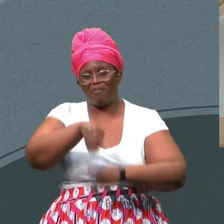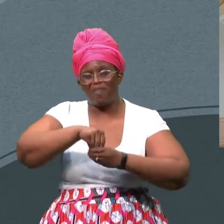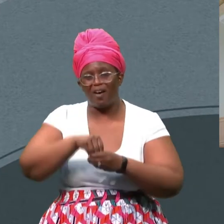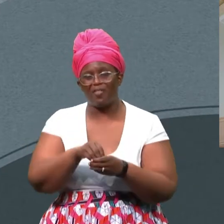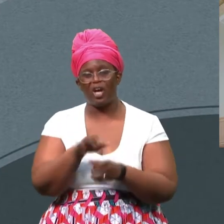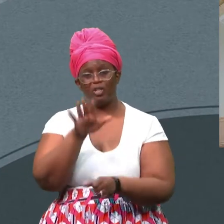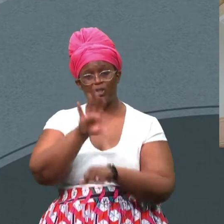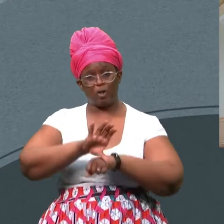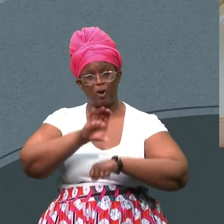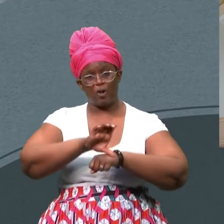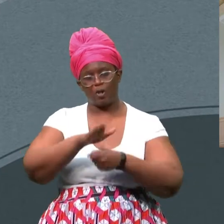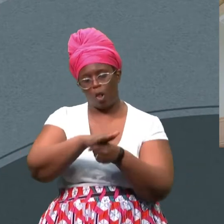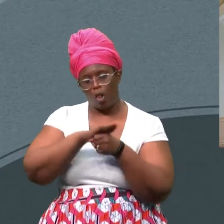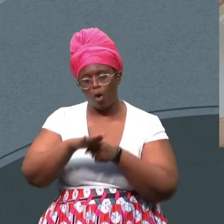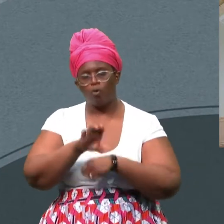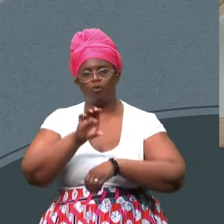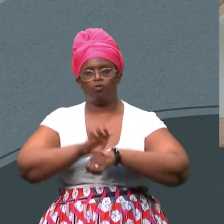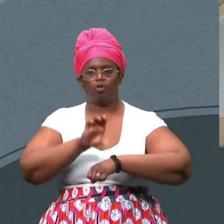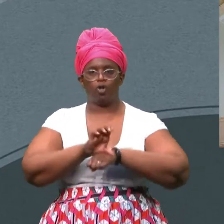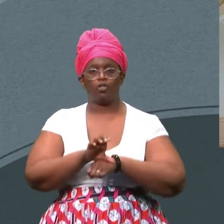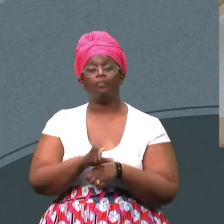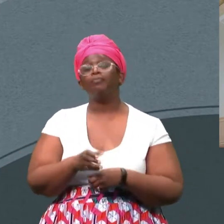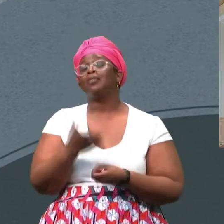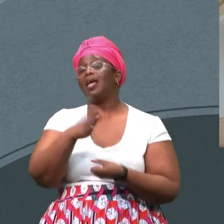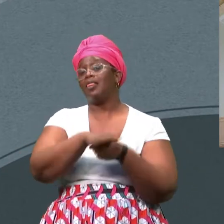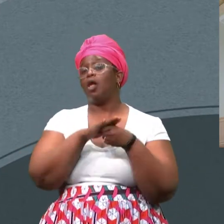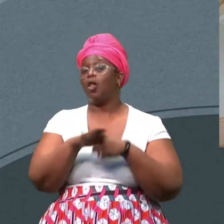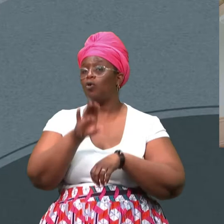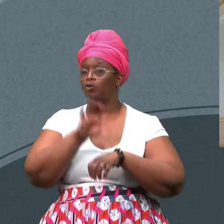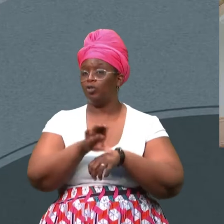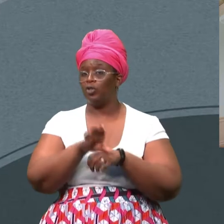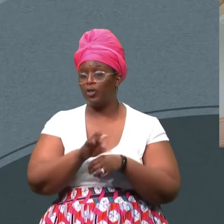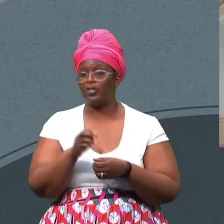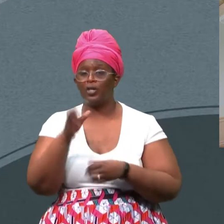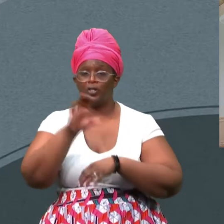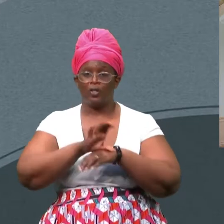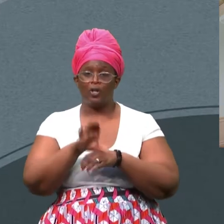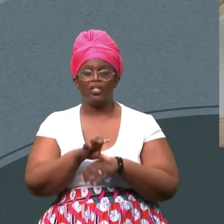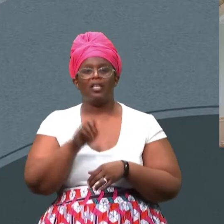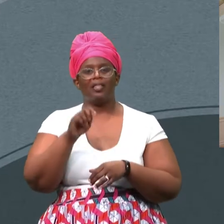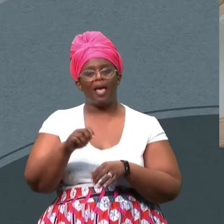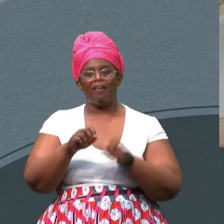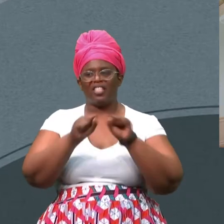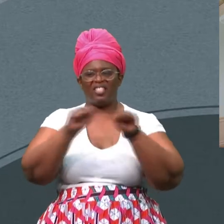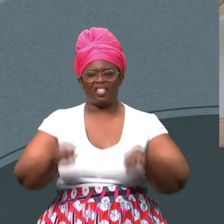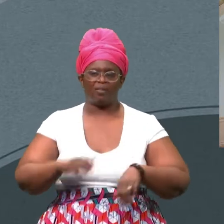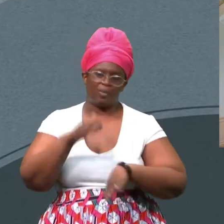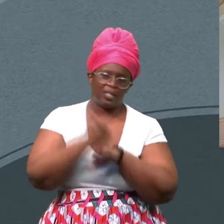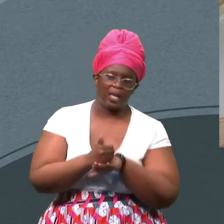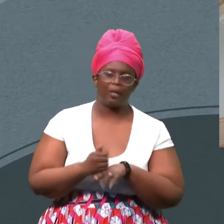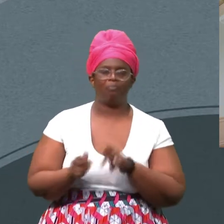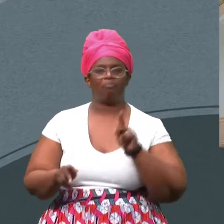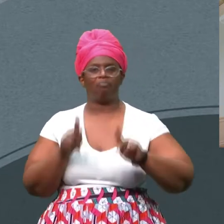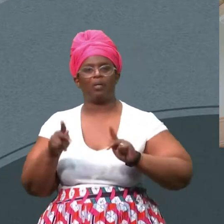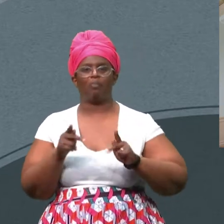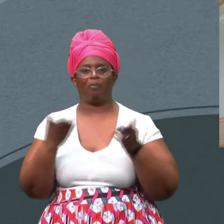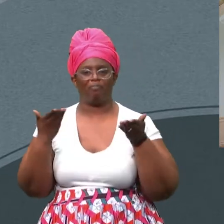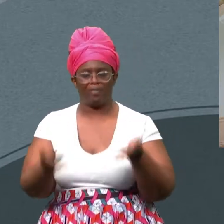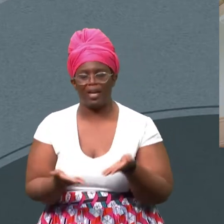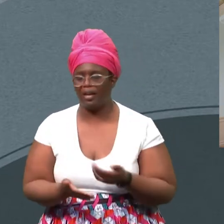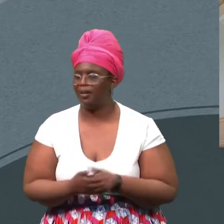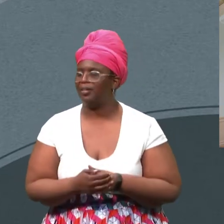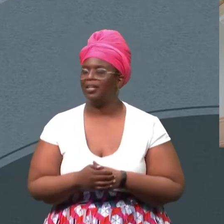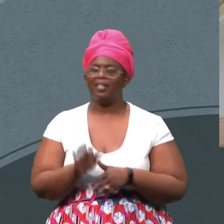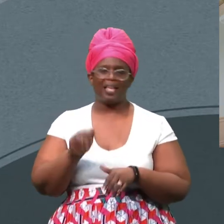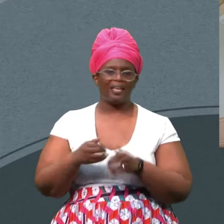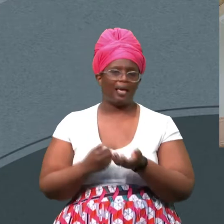a local church, in the local church, there are systems and there are structures and there are people. And the job of the systems